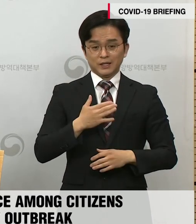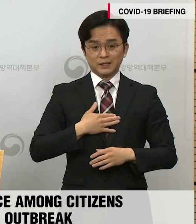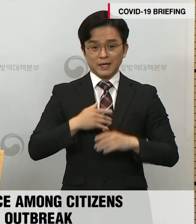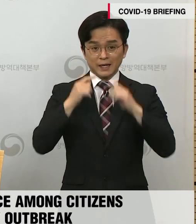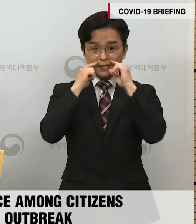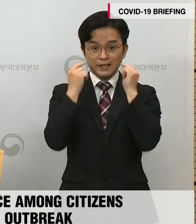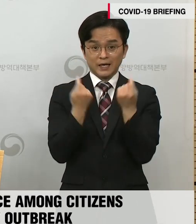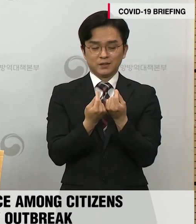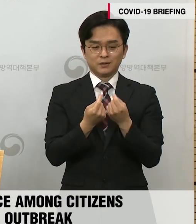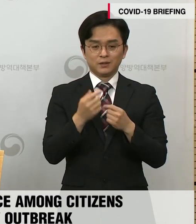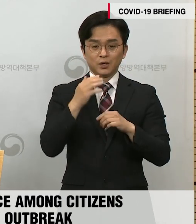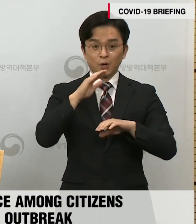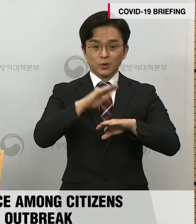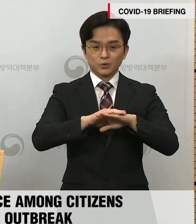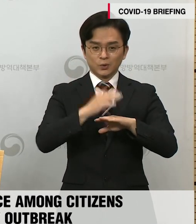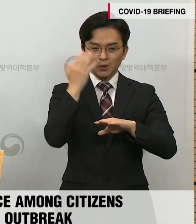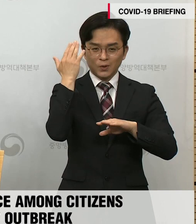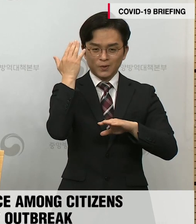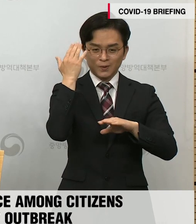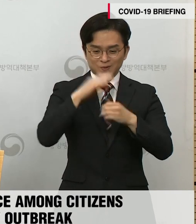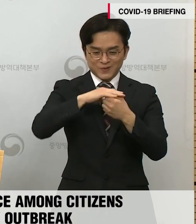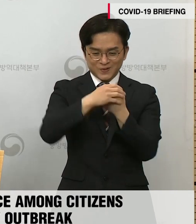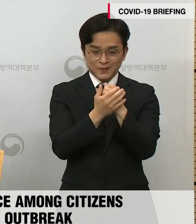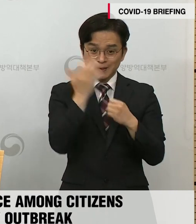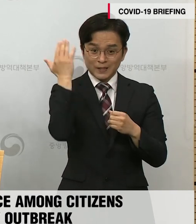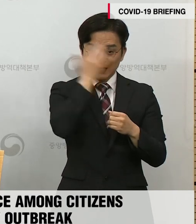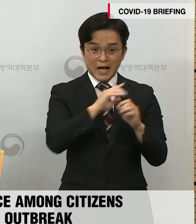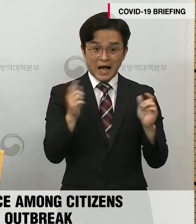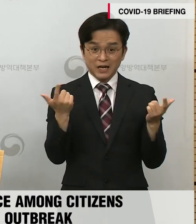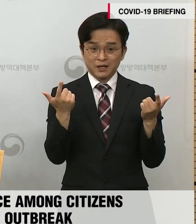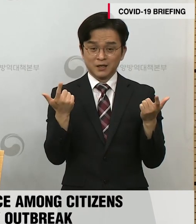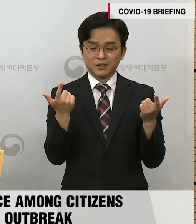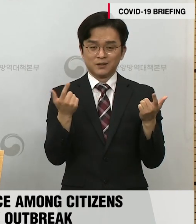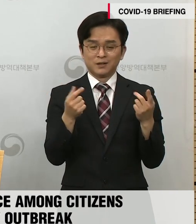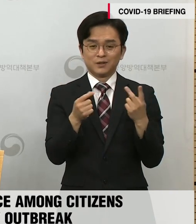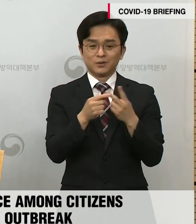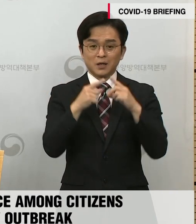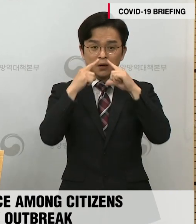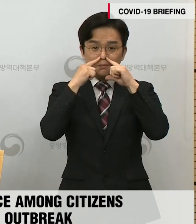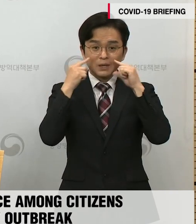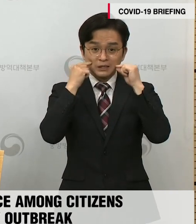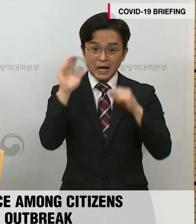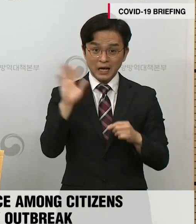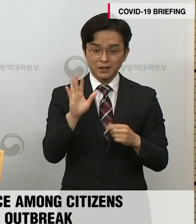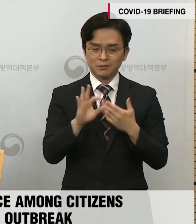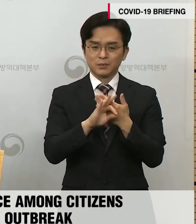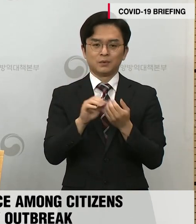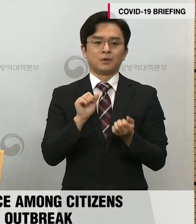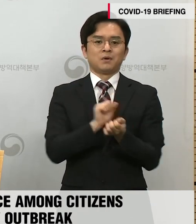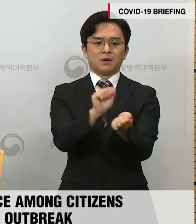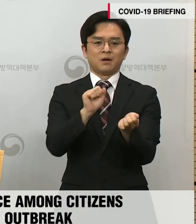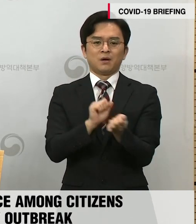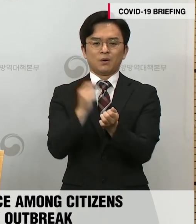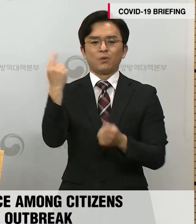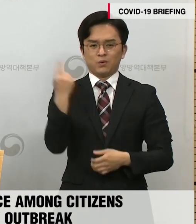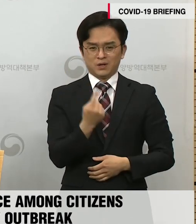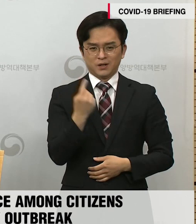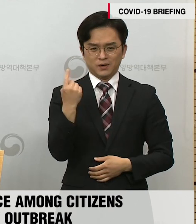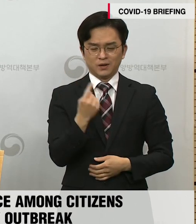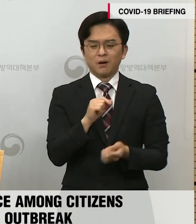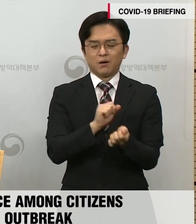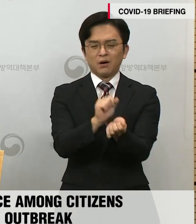a silent infection. And we could also have a possible surge of